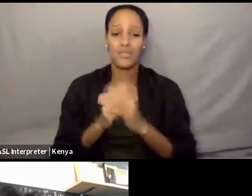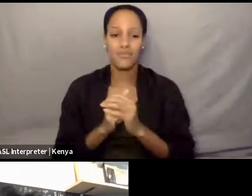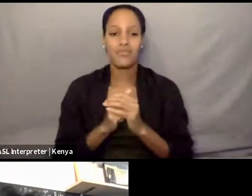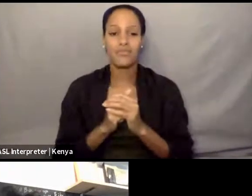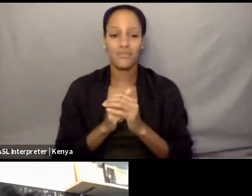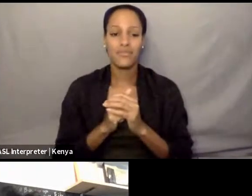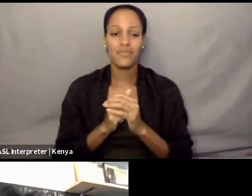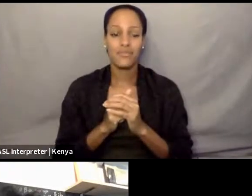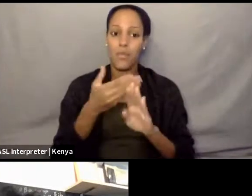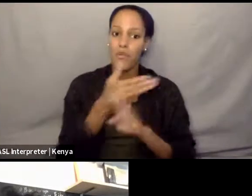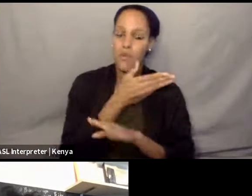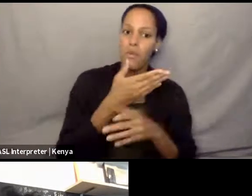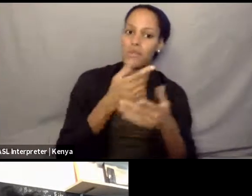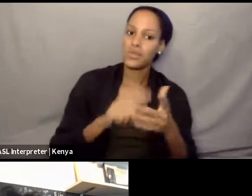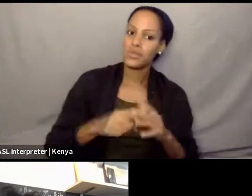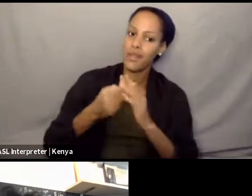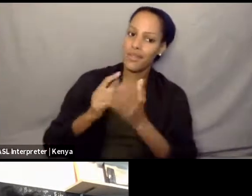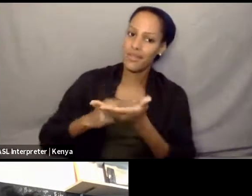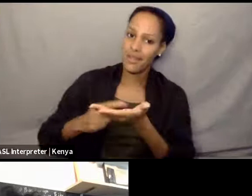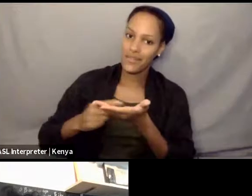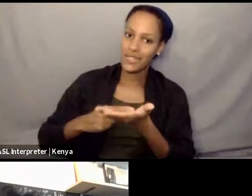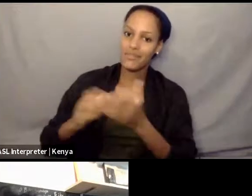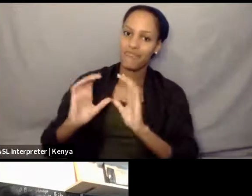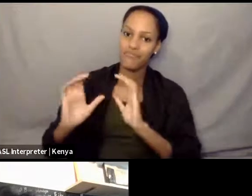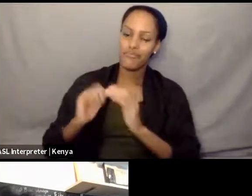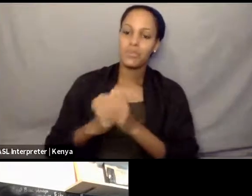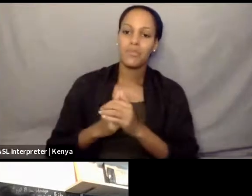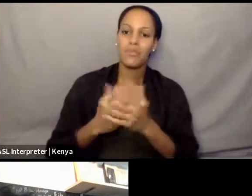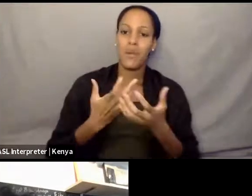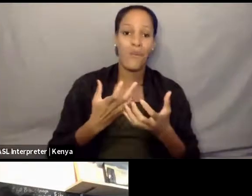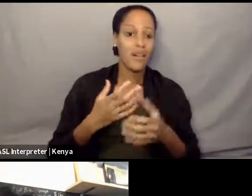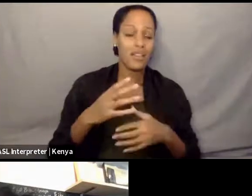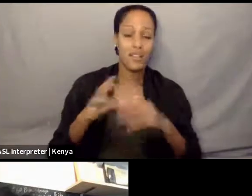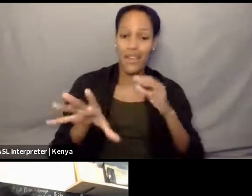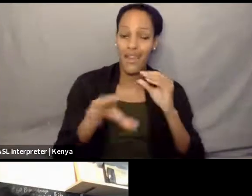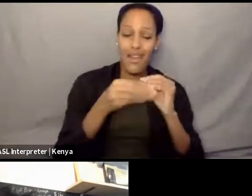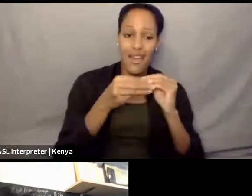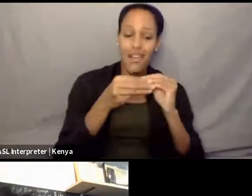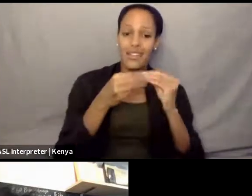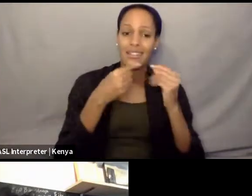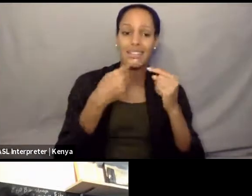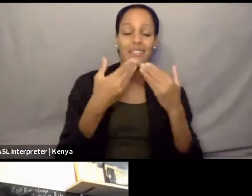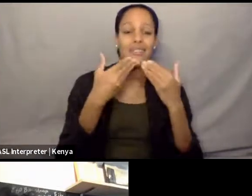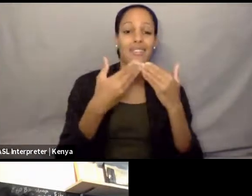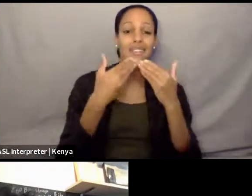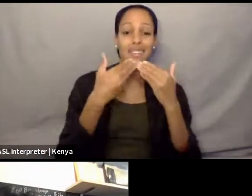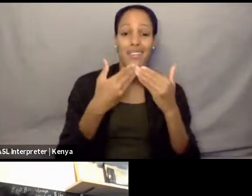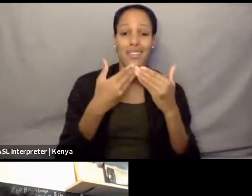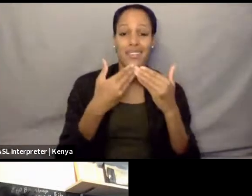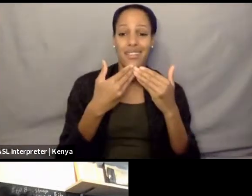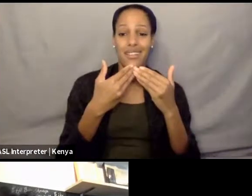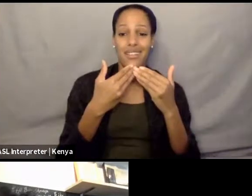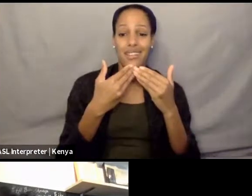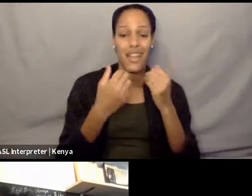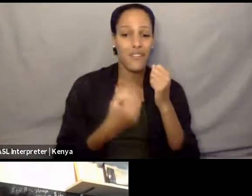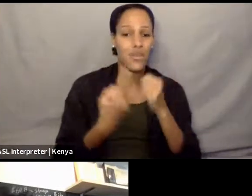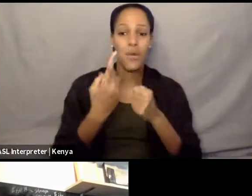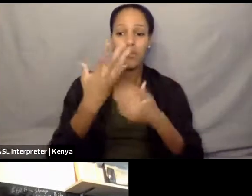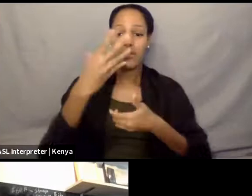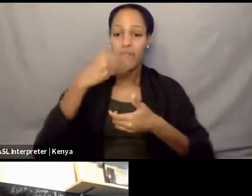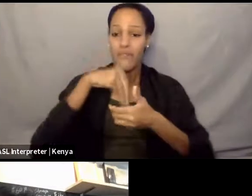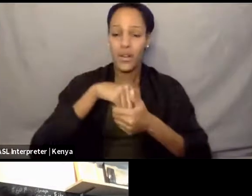get into our conversation, let me just quickly echo Lindsay in thanking all of the folks that were involved